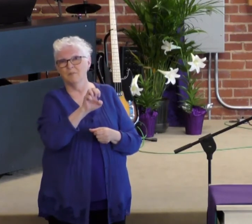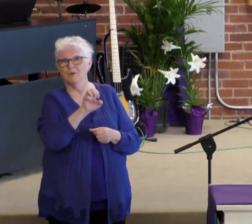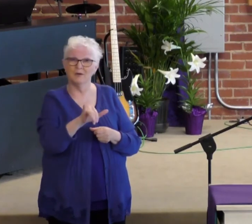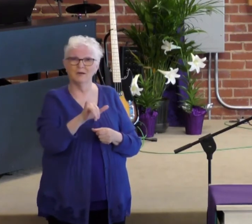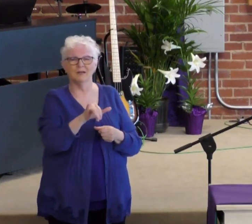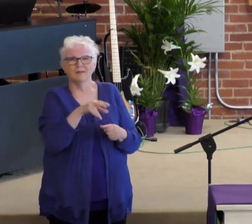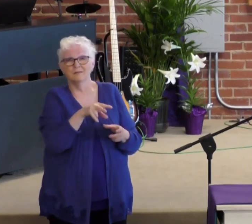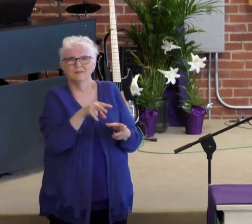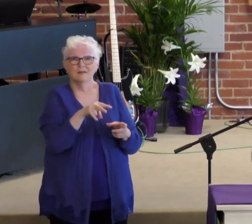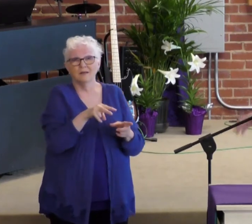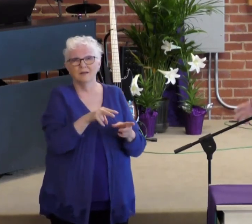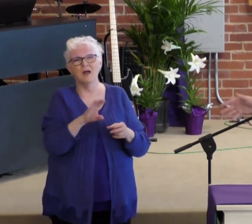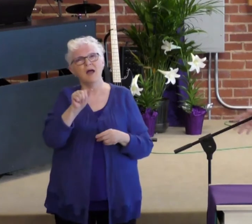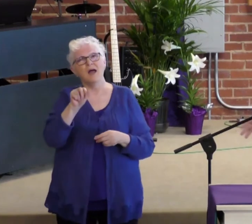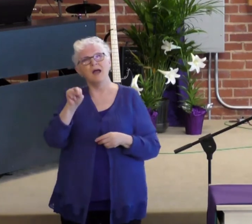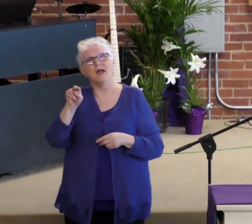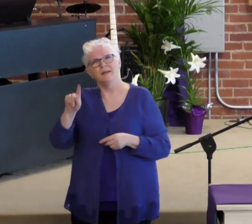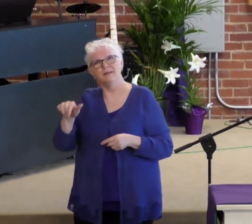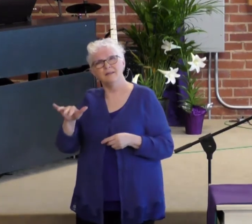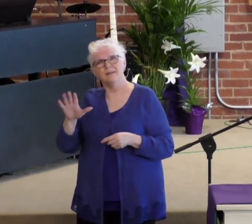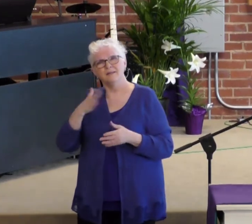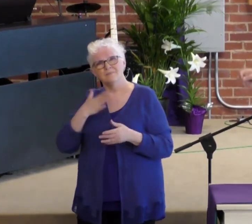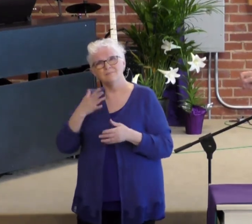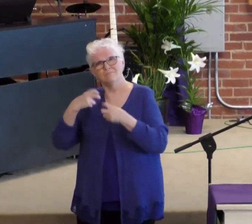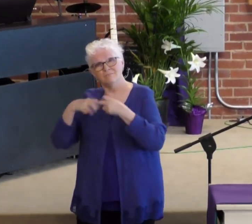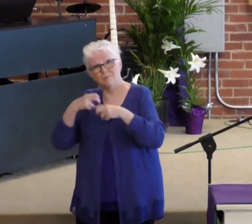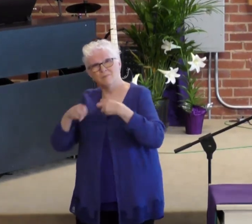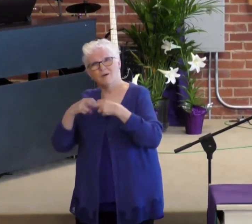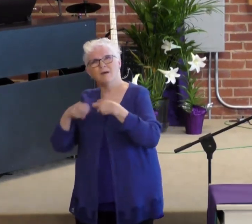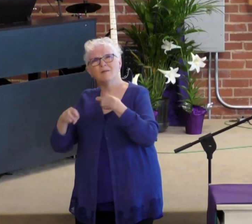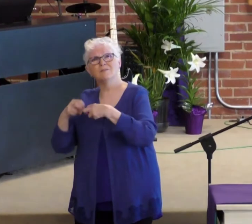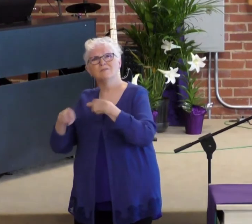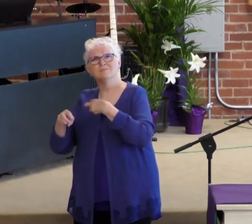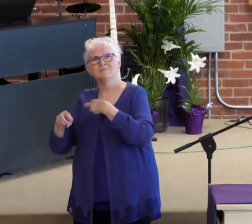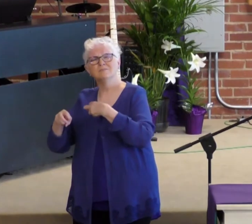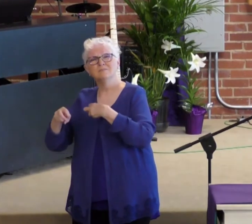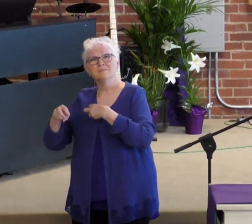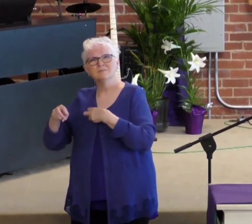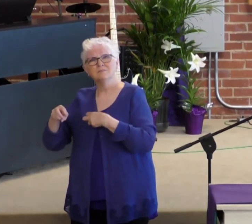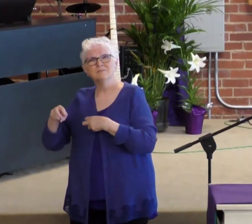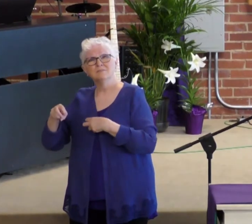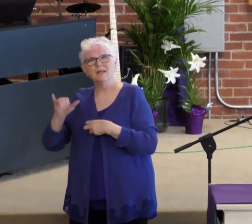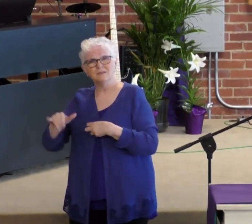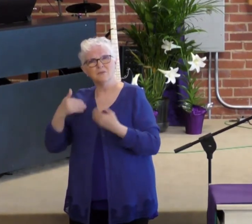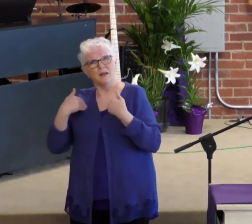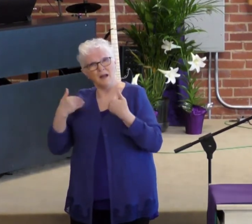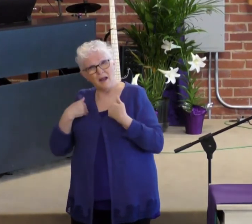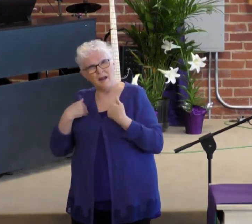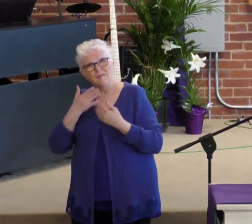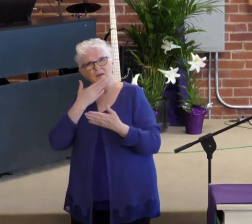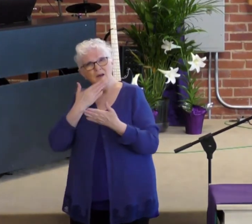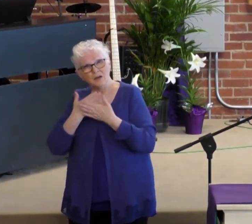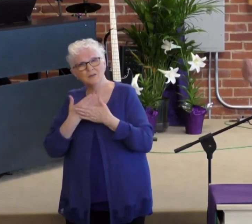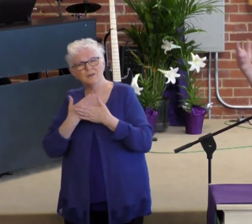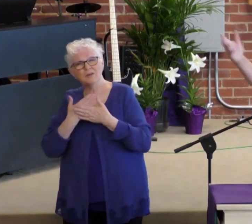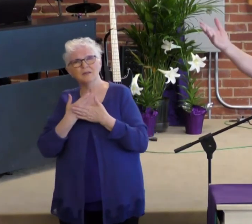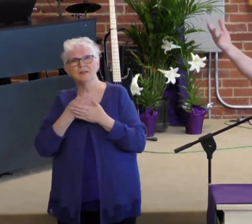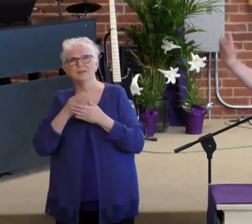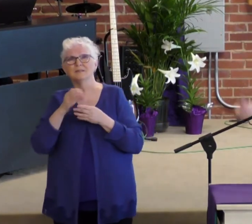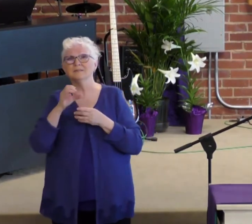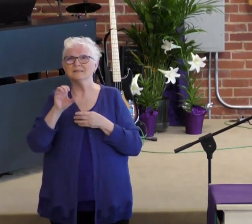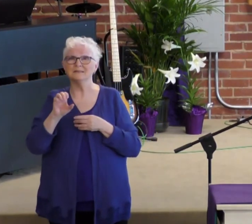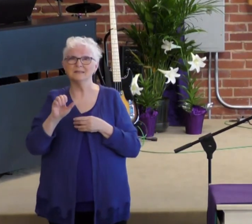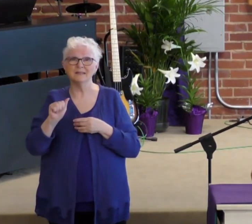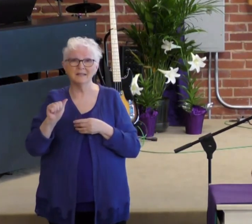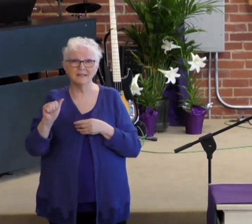over. And he says, well, Andy, that's my problem. That's just what I got, a good case of fear itself. And maybe you're like